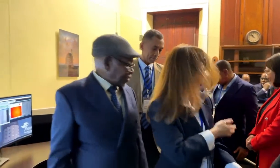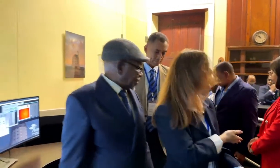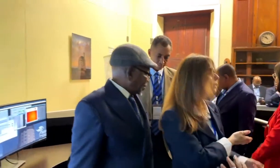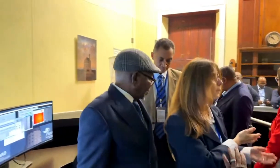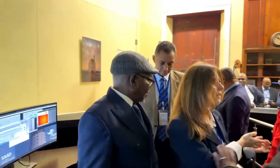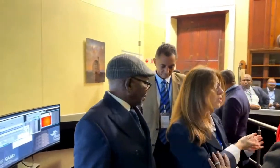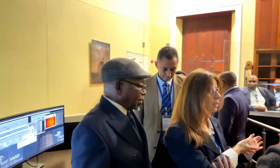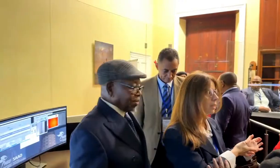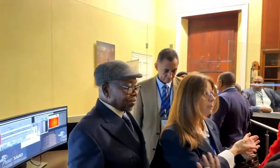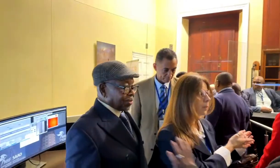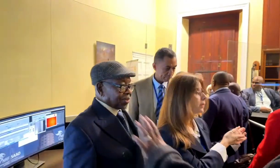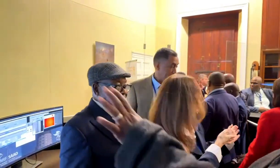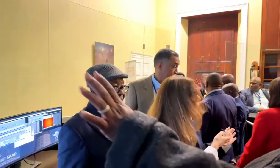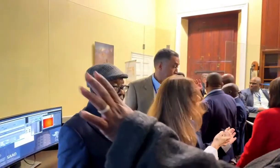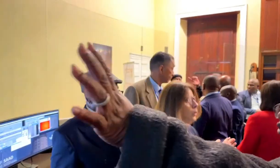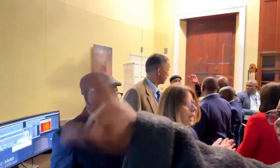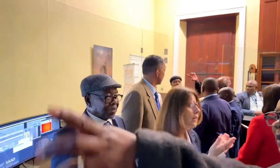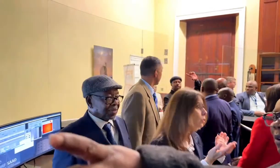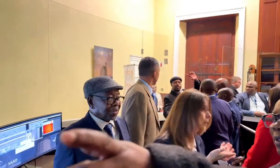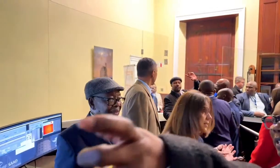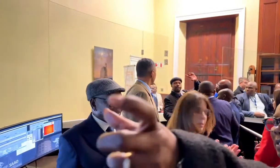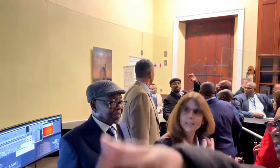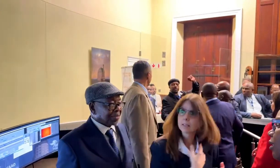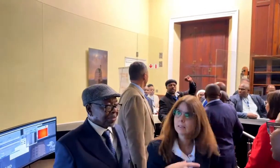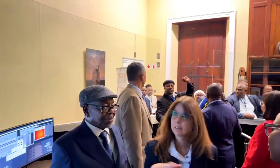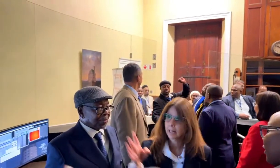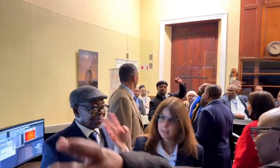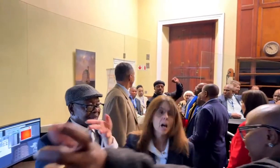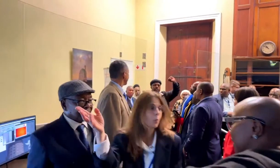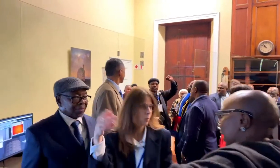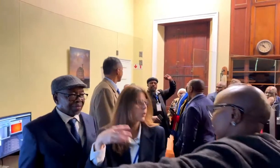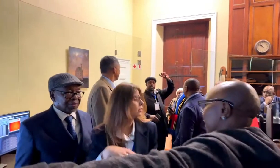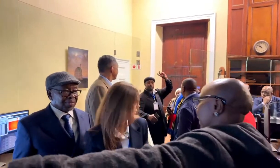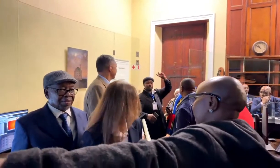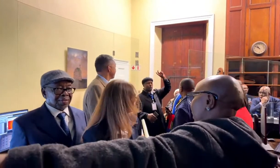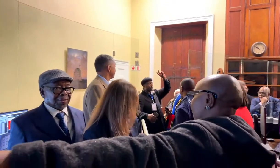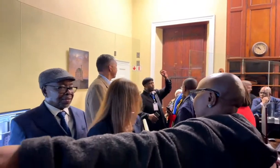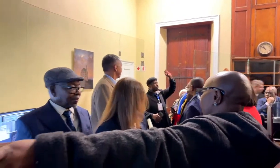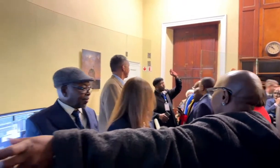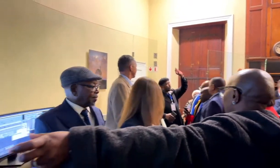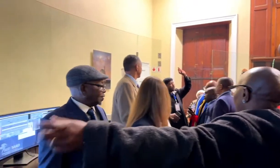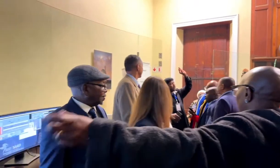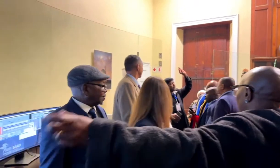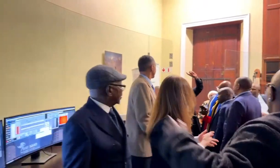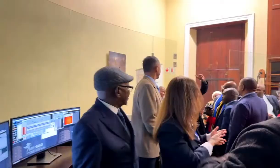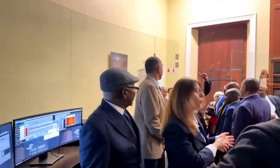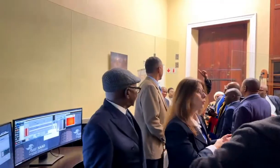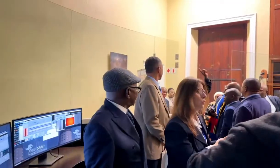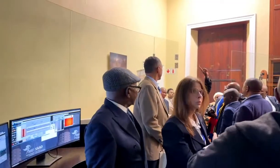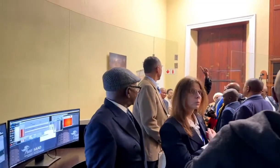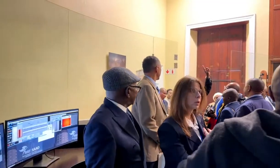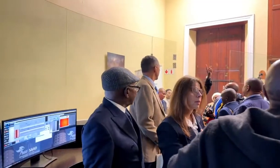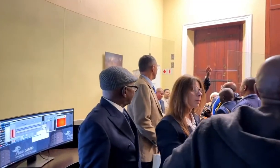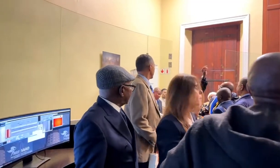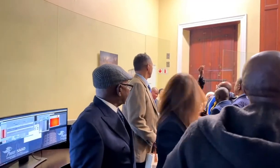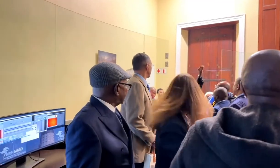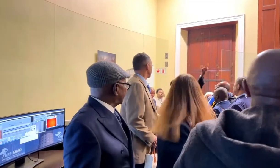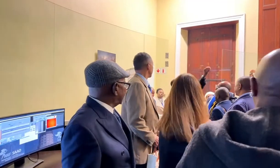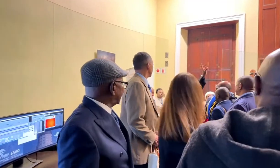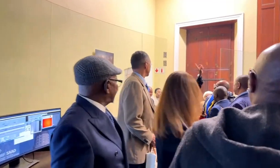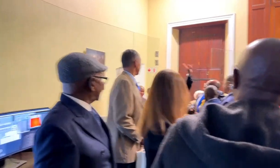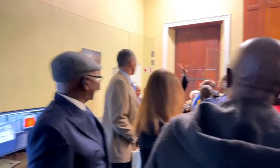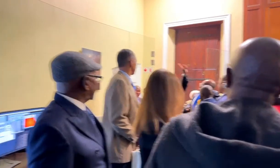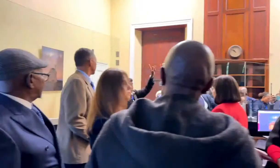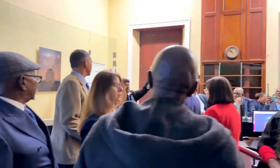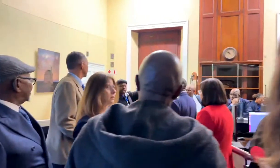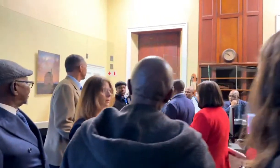Yes. Wait, I think it's just stop now. You can stop. Before we move, we are going to the next